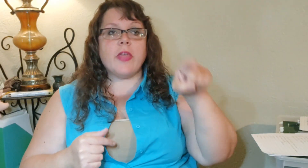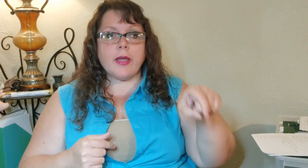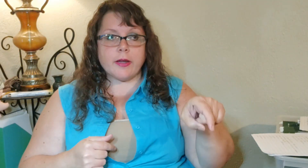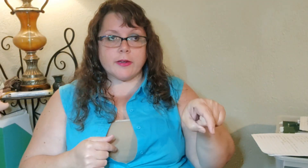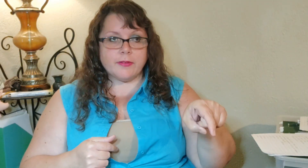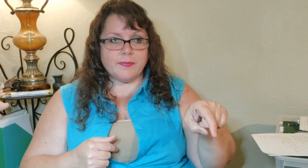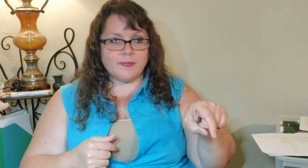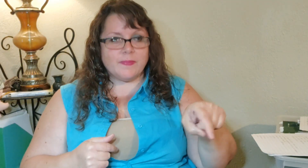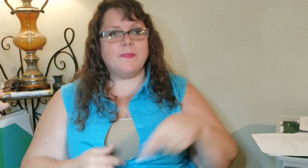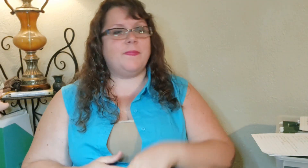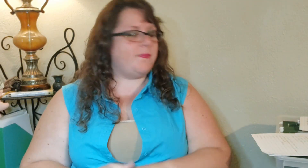there.